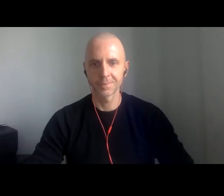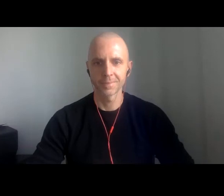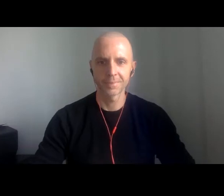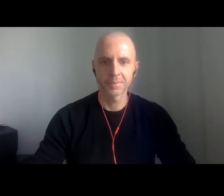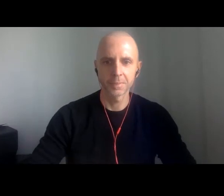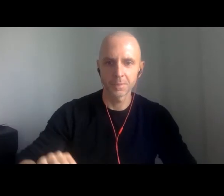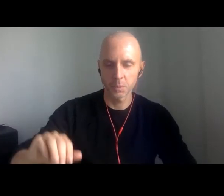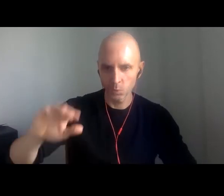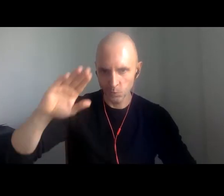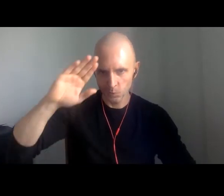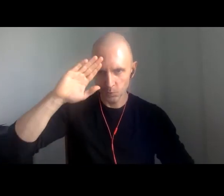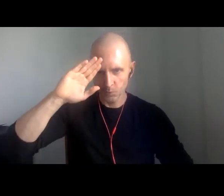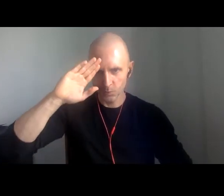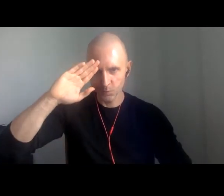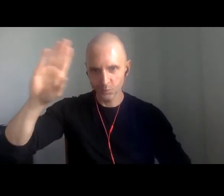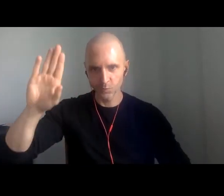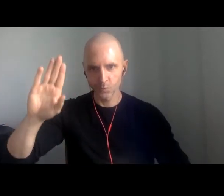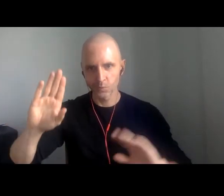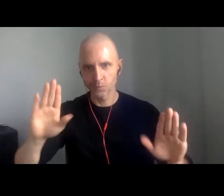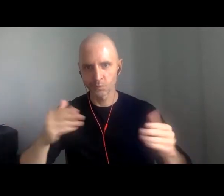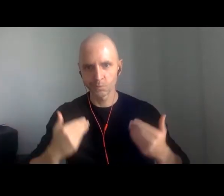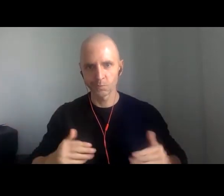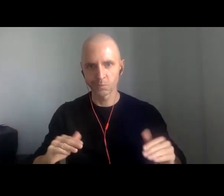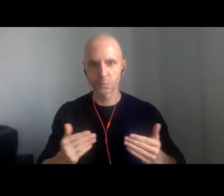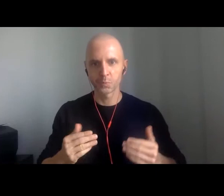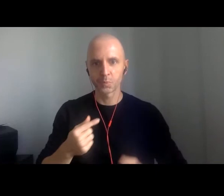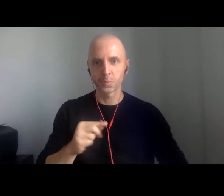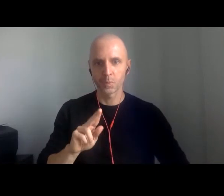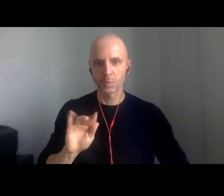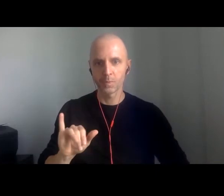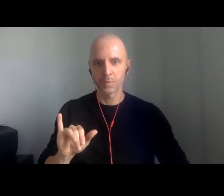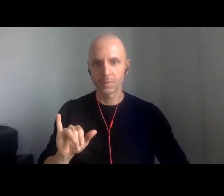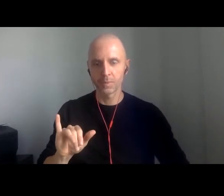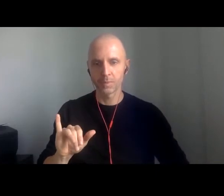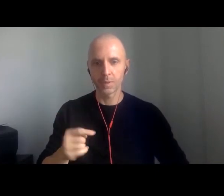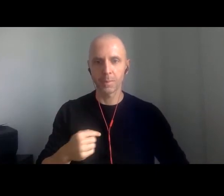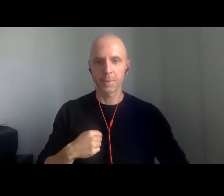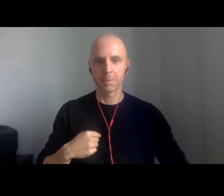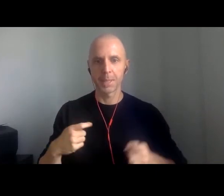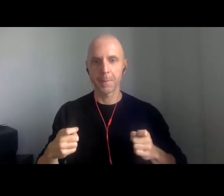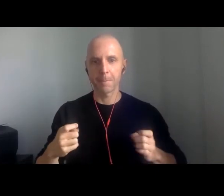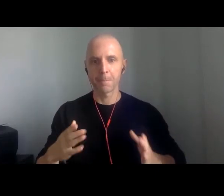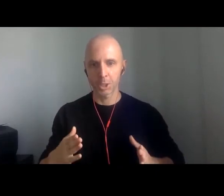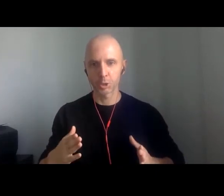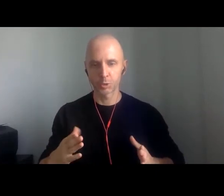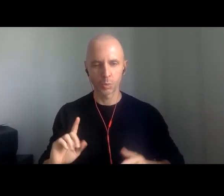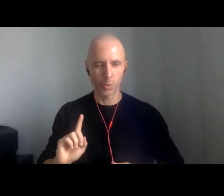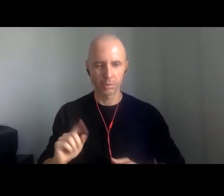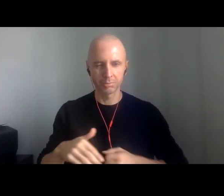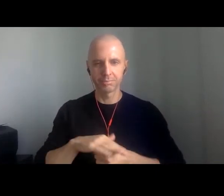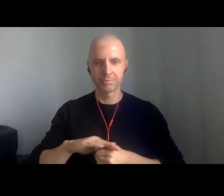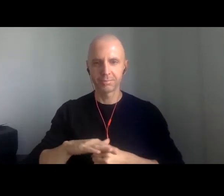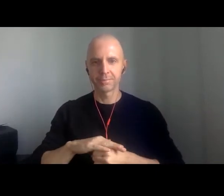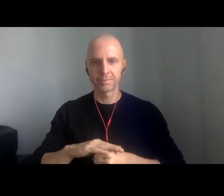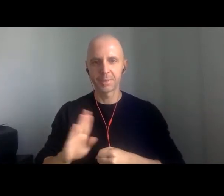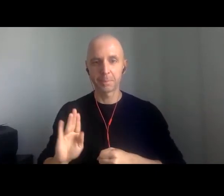Hello everyone, my name is Guy and I am the Gardens and Grounds Manager here at BISC. Welcome to the BISC